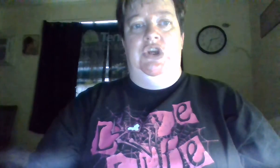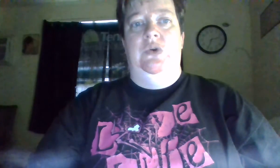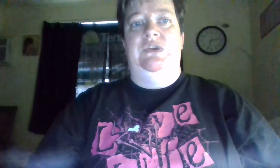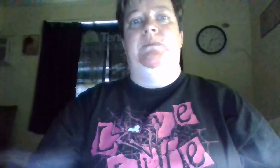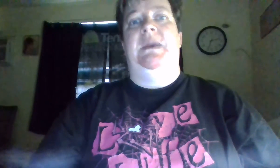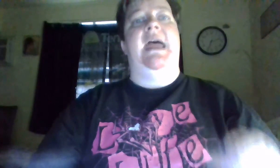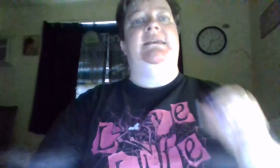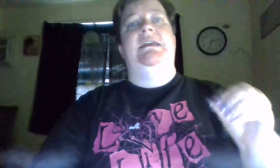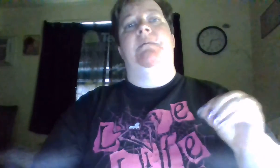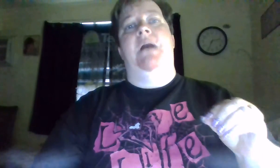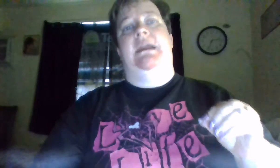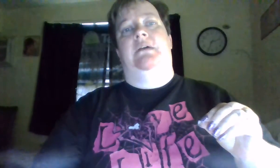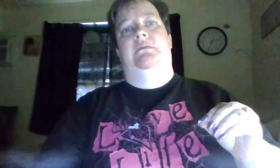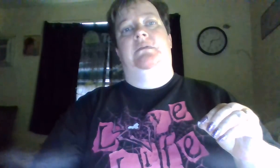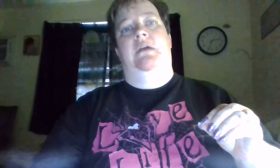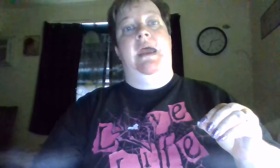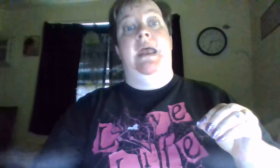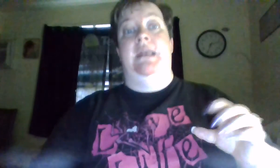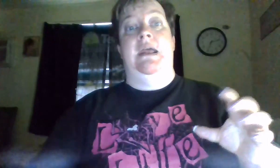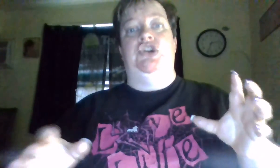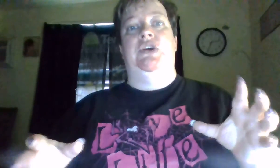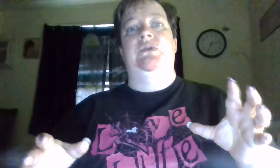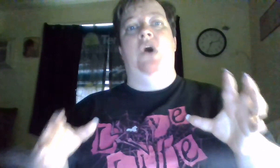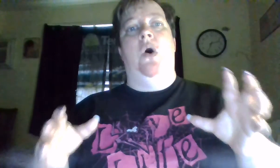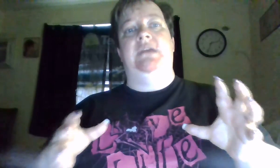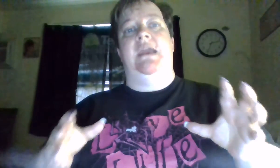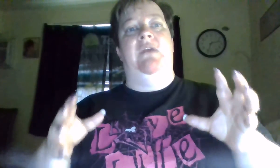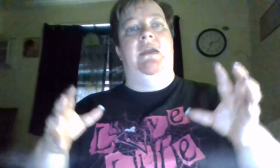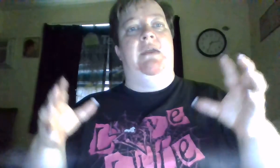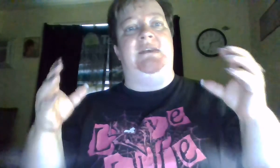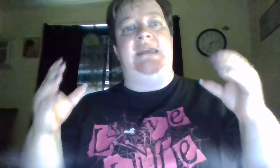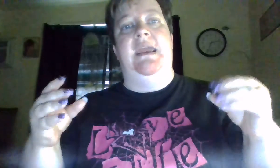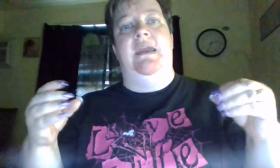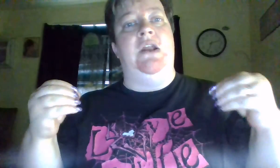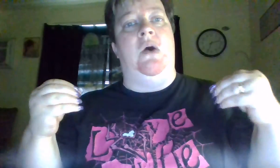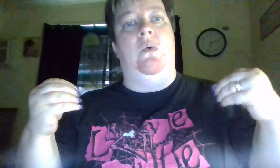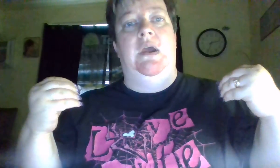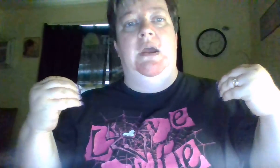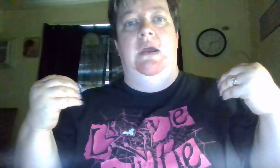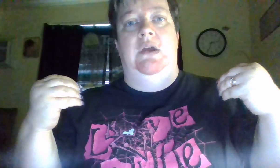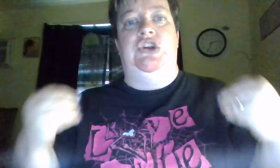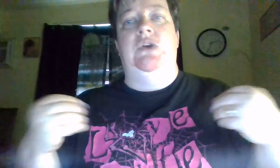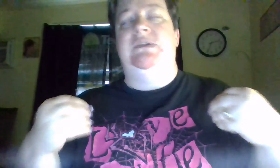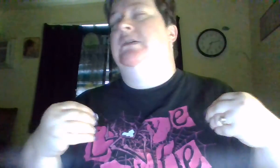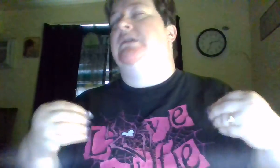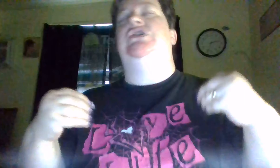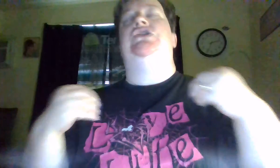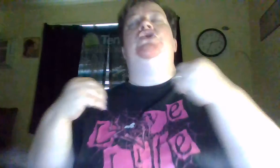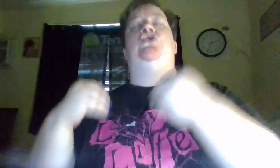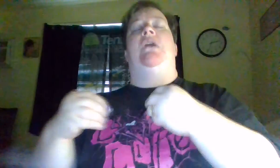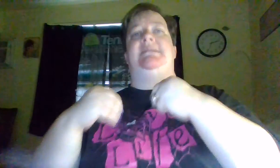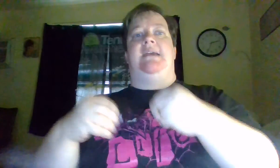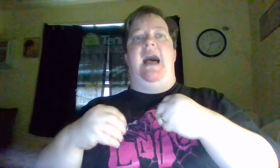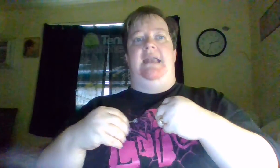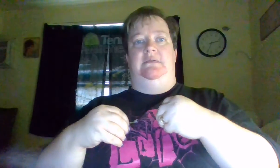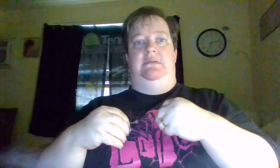Choose to be as Nehemiah. And choose to, if it take, you know, choose to trust God,